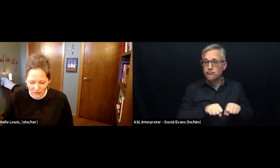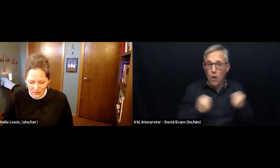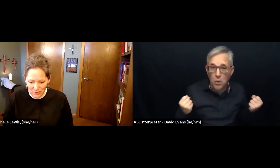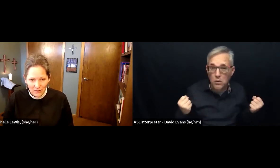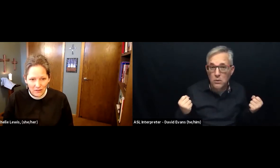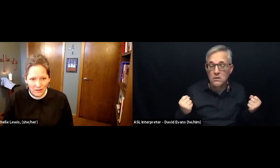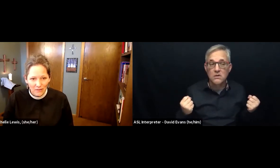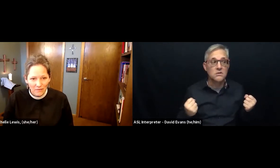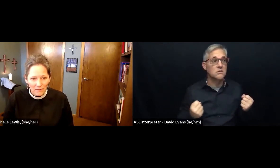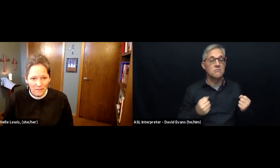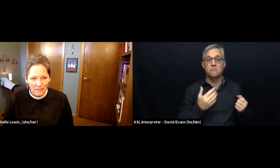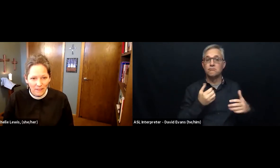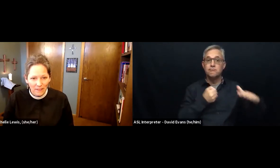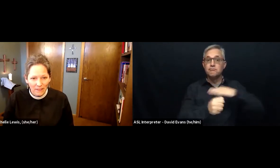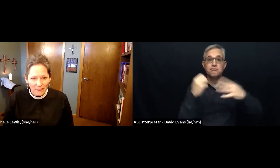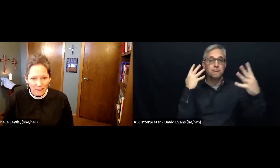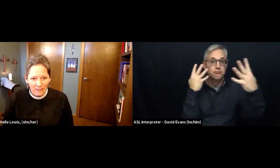prisoners.